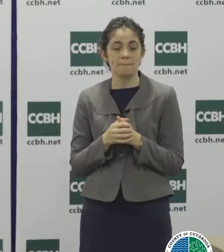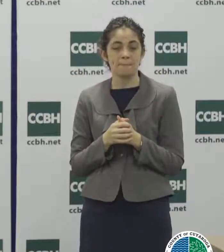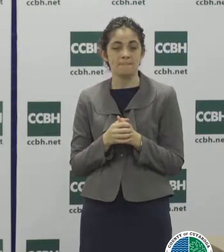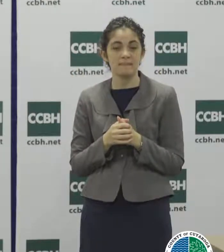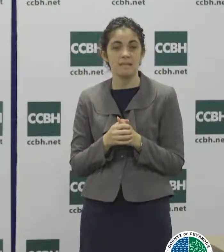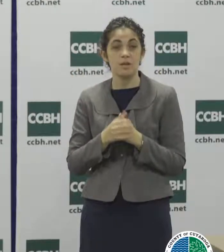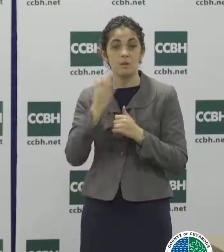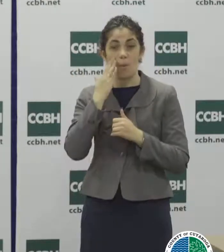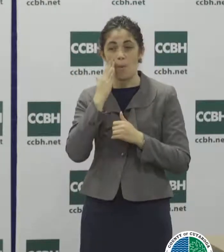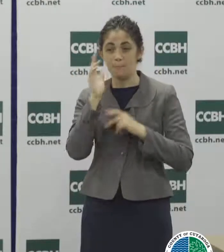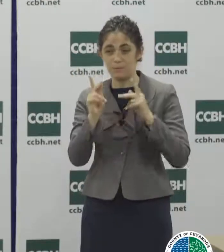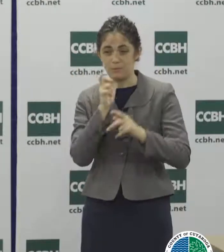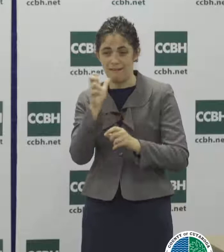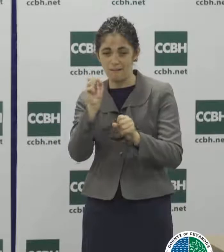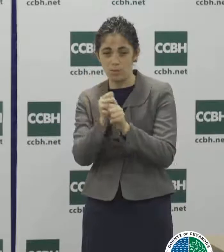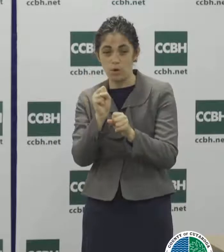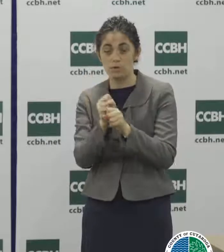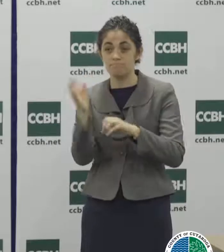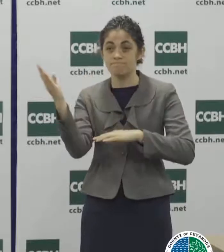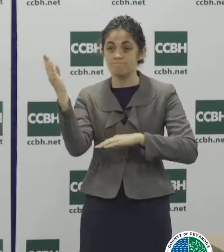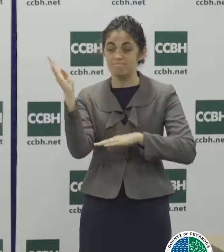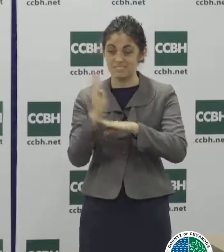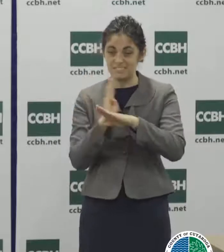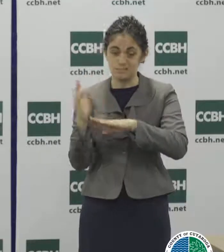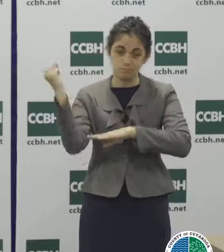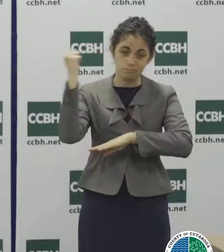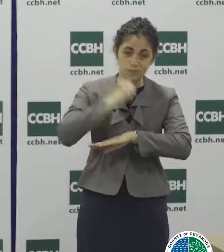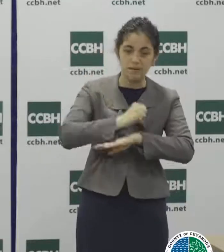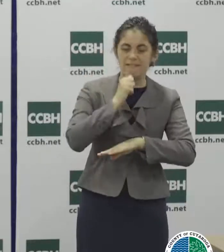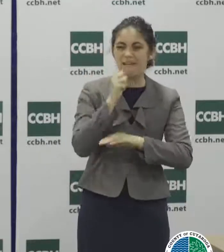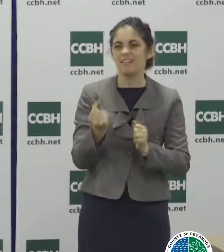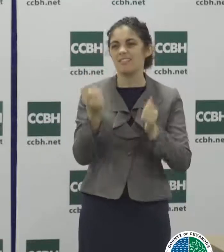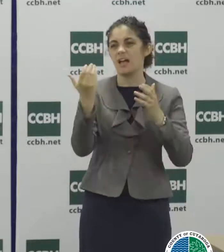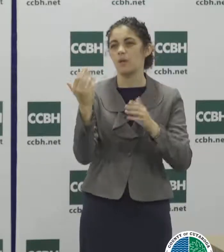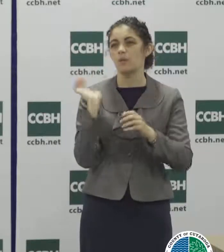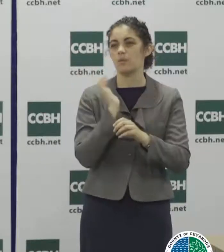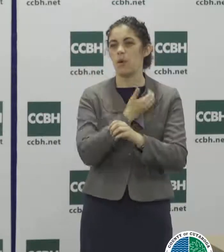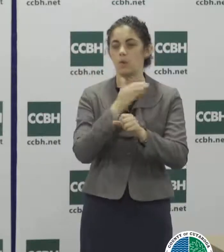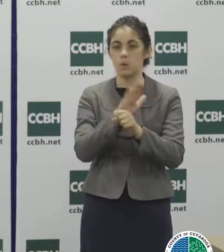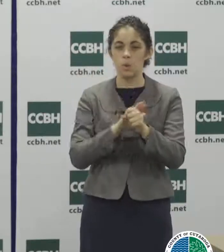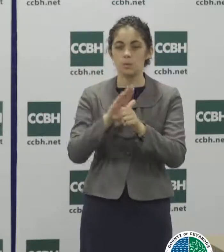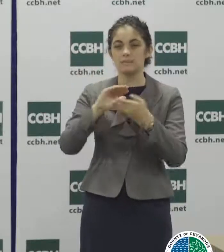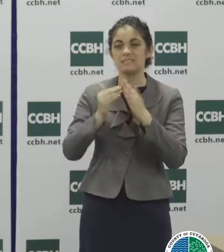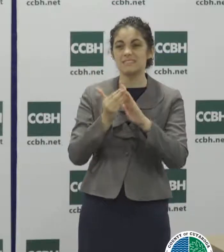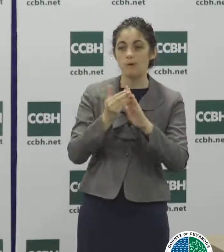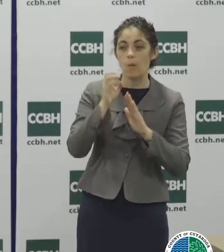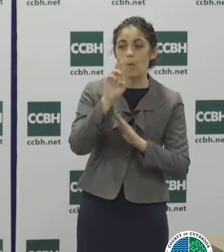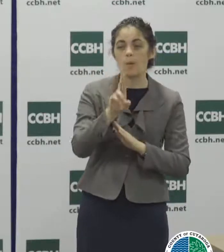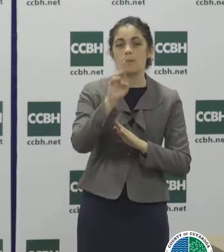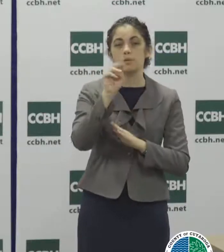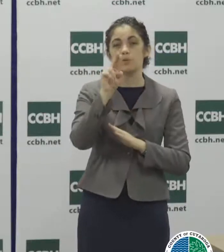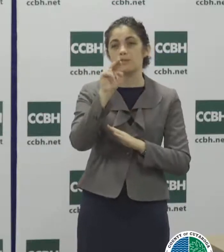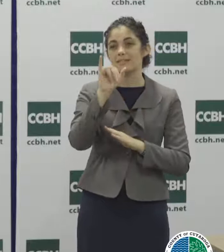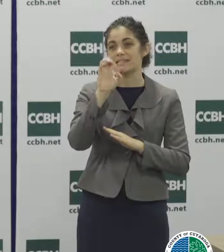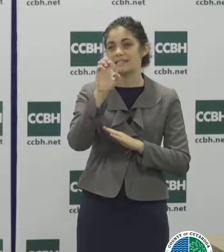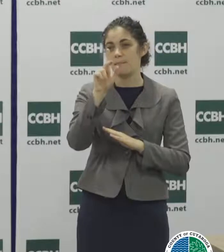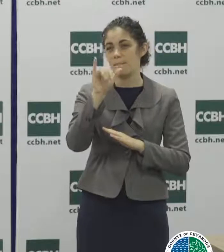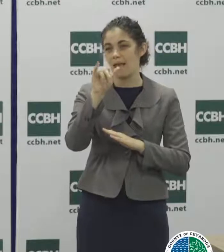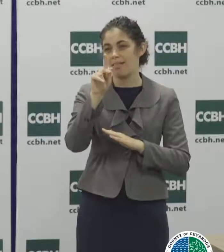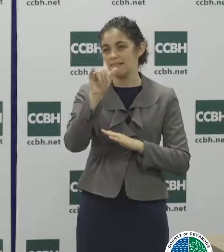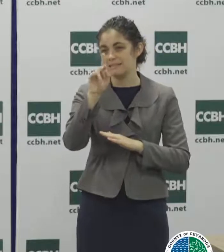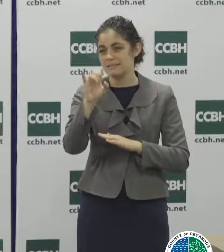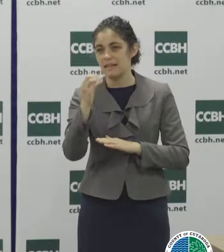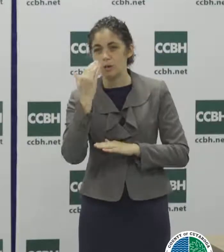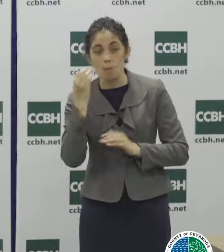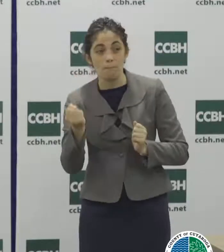who are unemployed and businesses closing, but we don't hear much about our local cities, our municipalities. And I know from